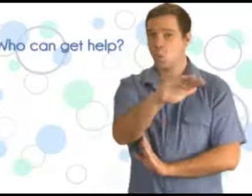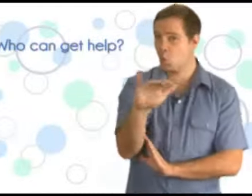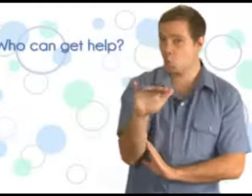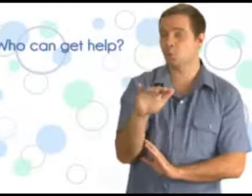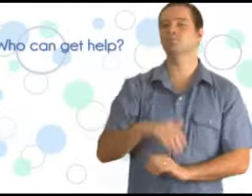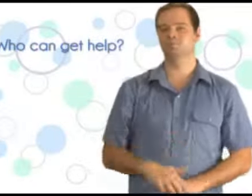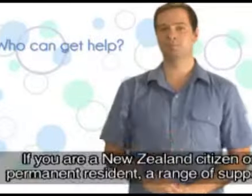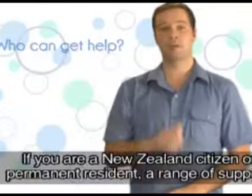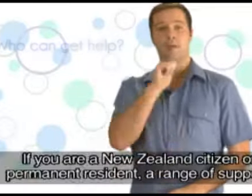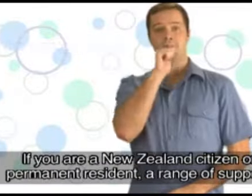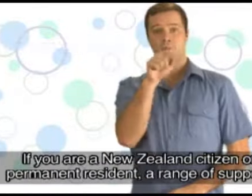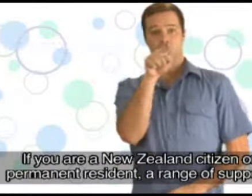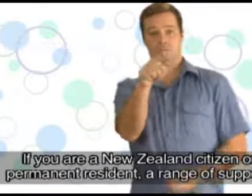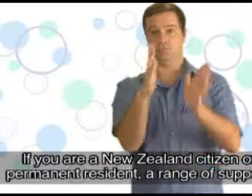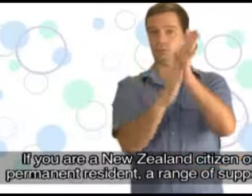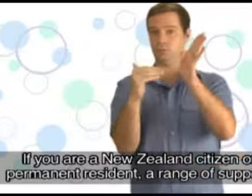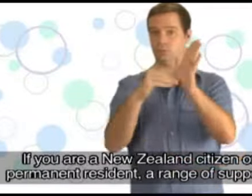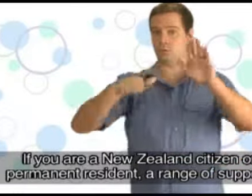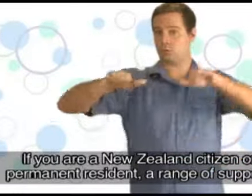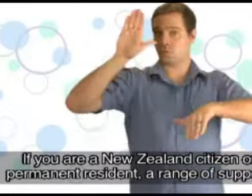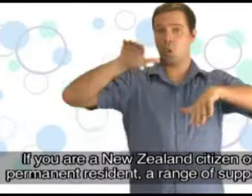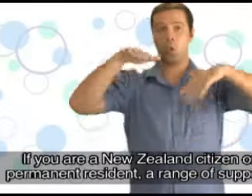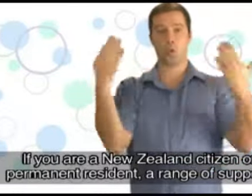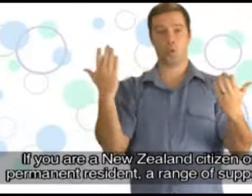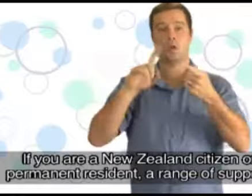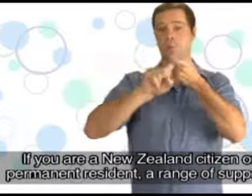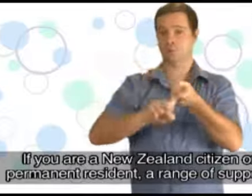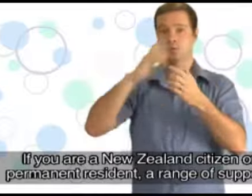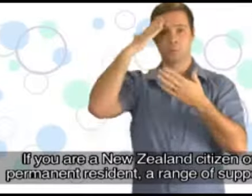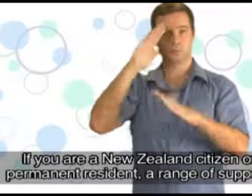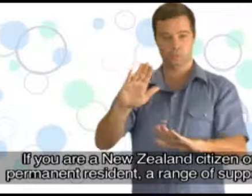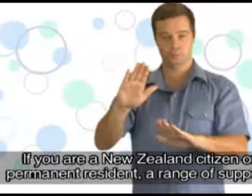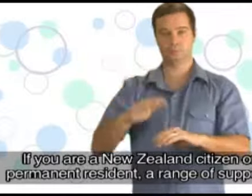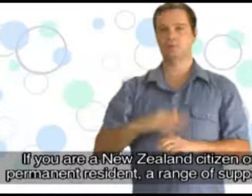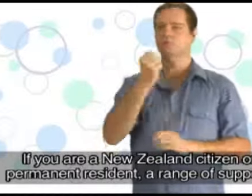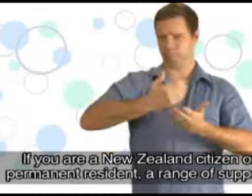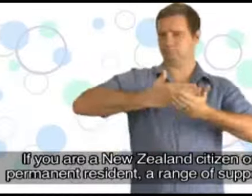Who can get help? If you're a New Zealand citizen or permanent resident, a range of supports